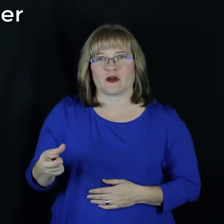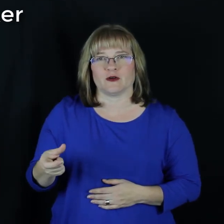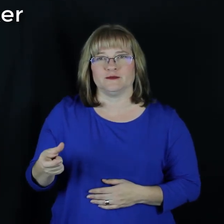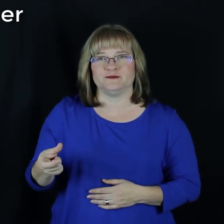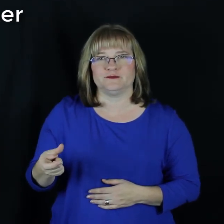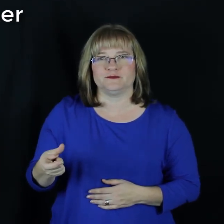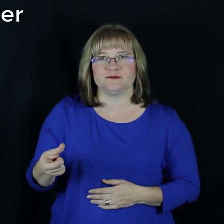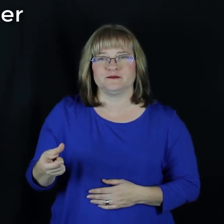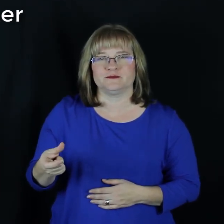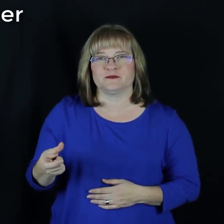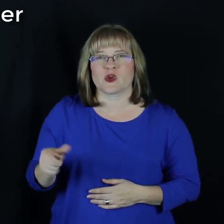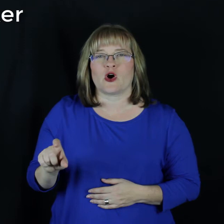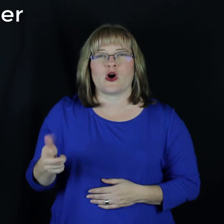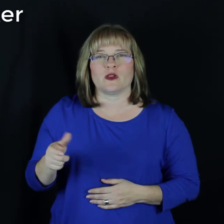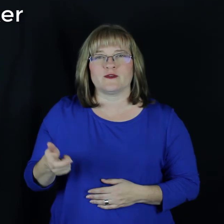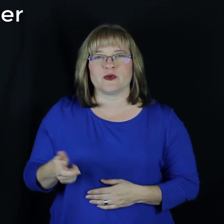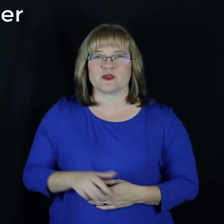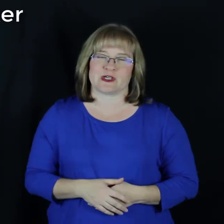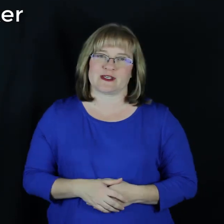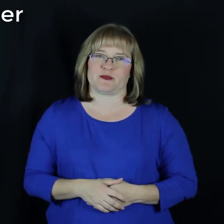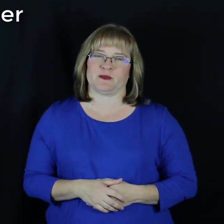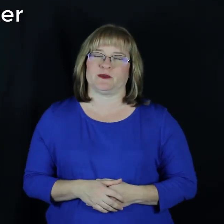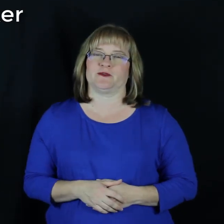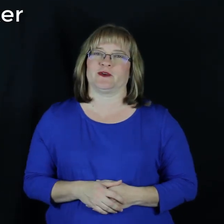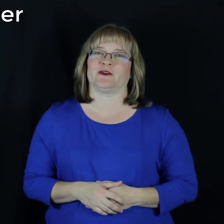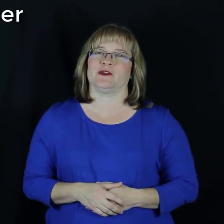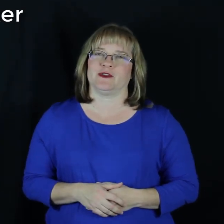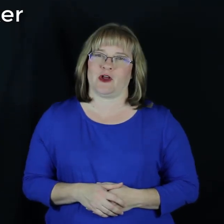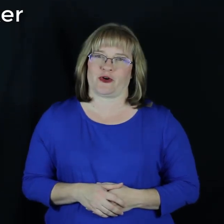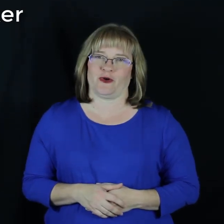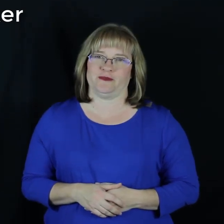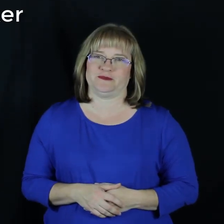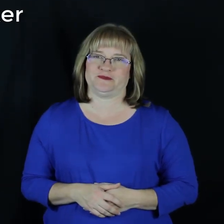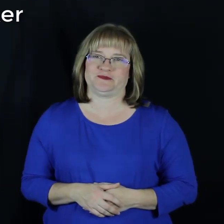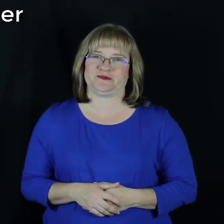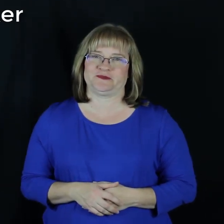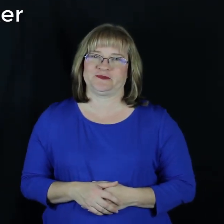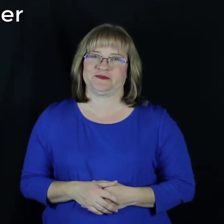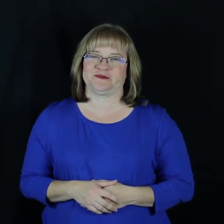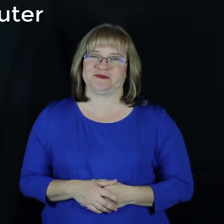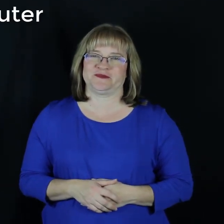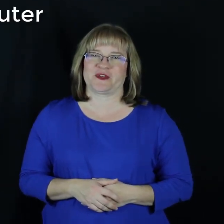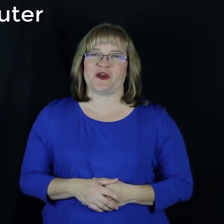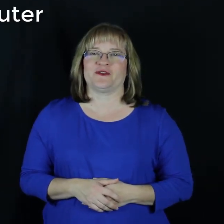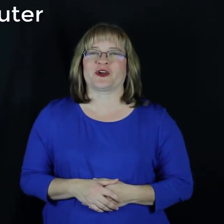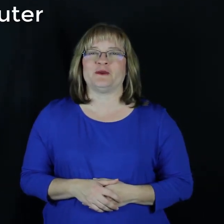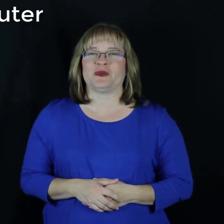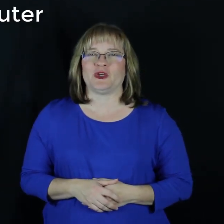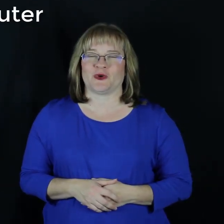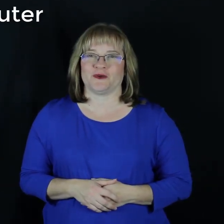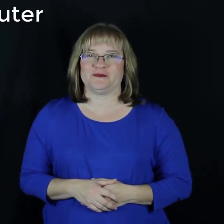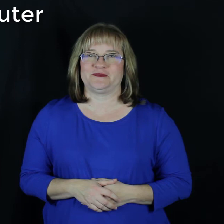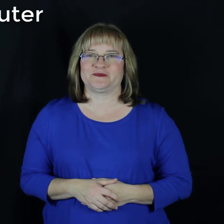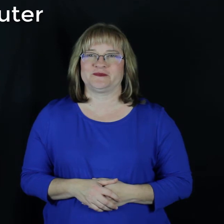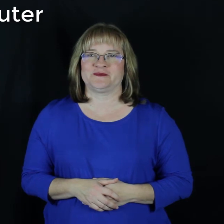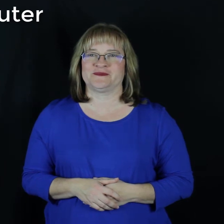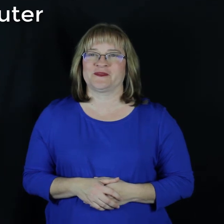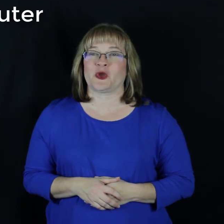locker. All of those are acceptable for locker. For computer, we